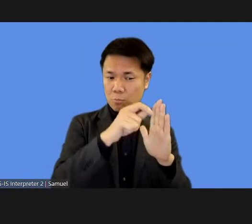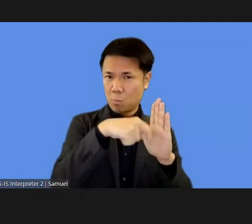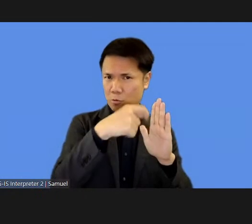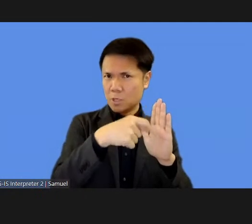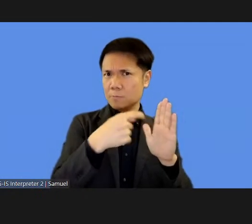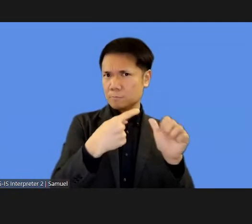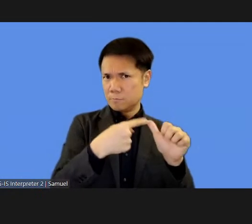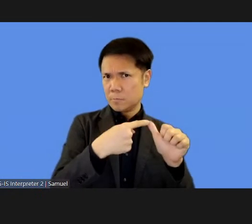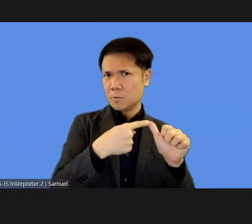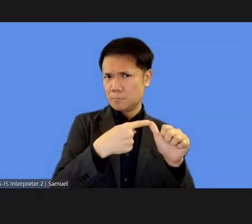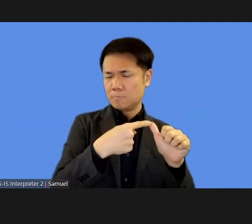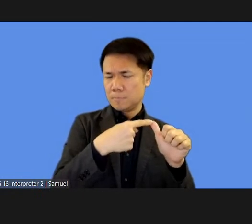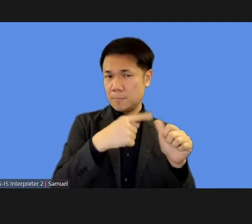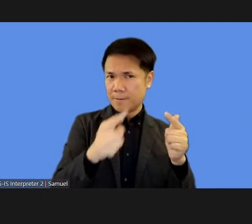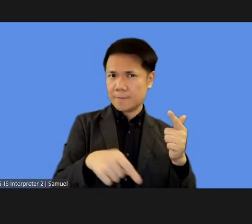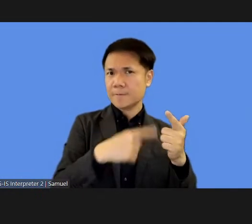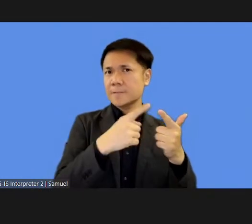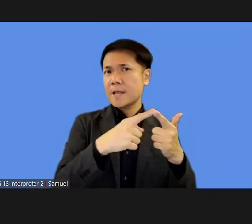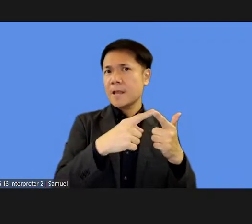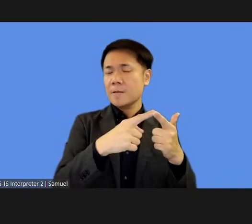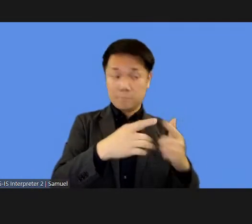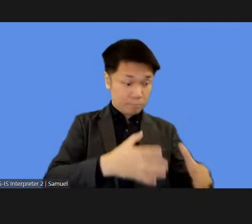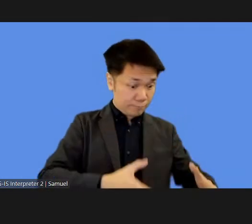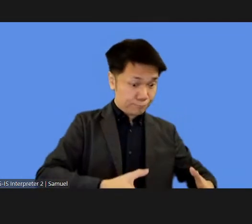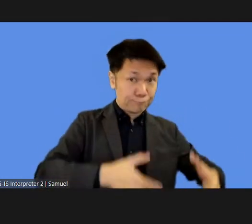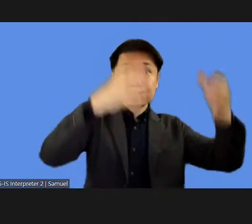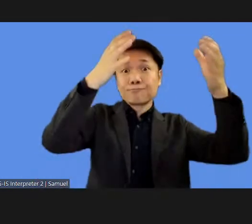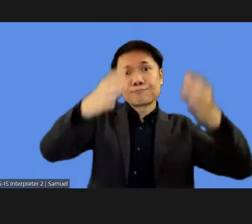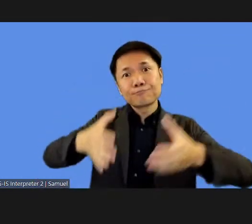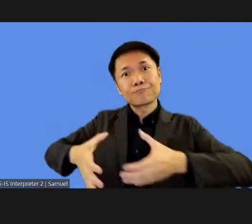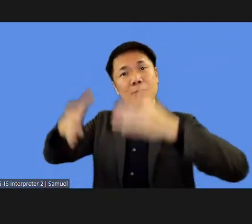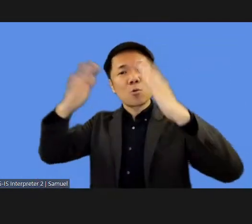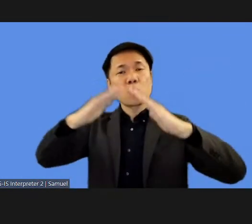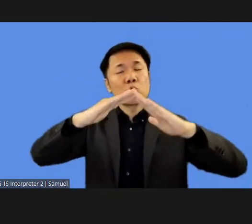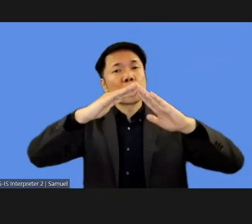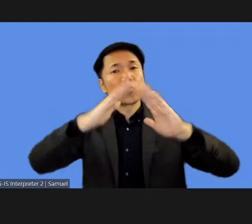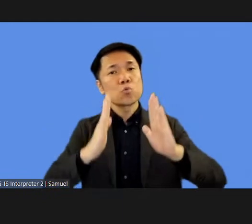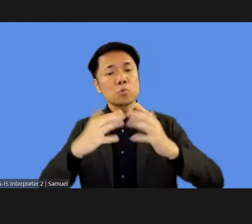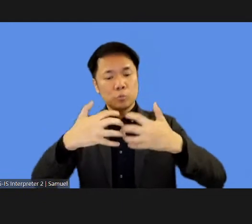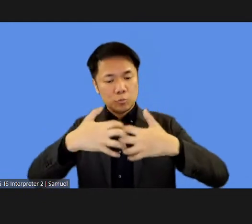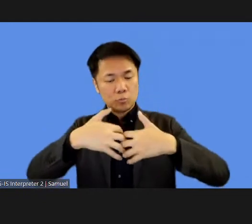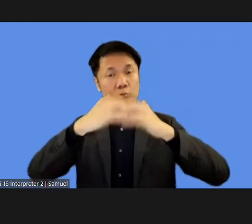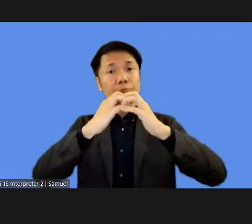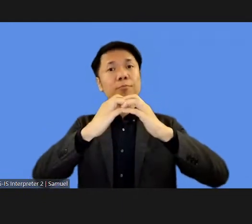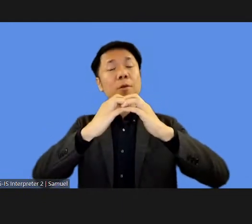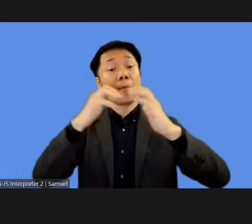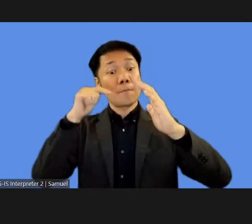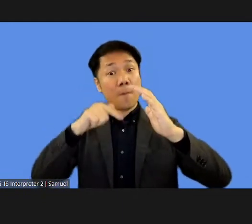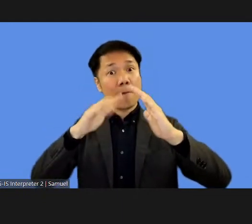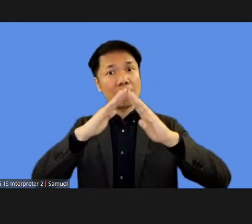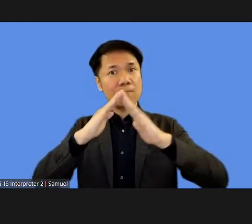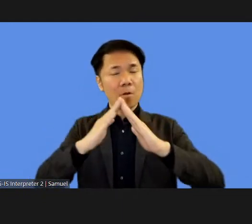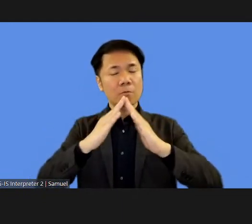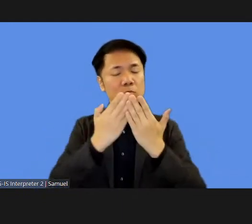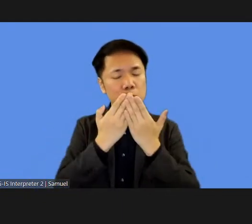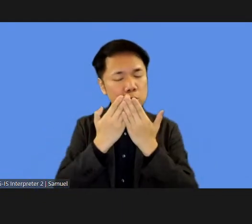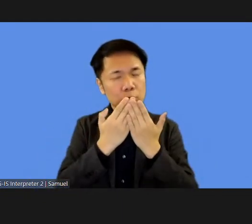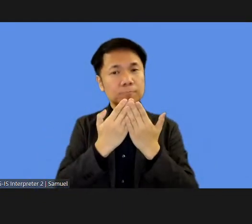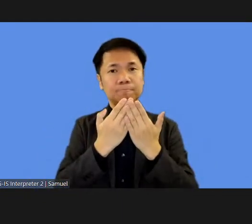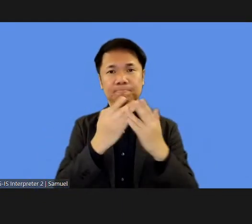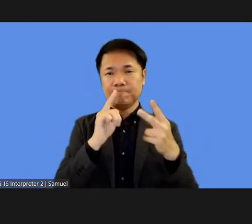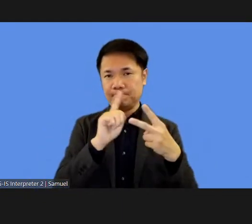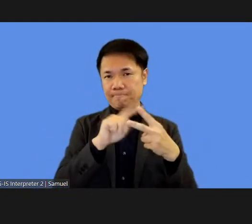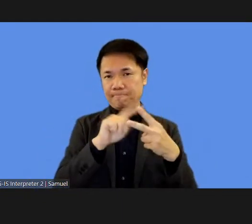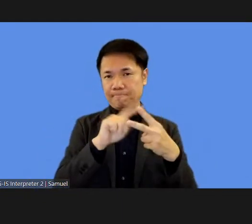building up infrastructures for education, because we noted that